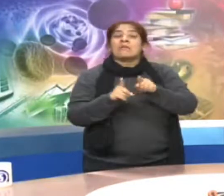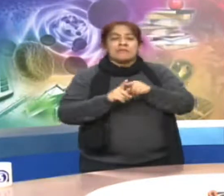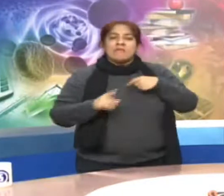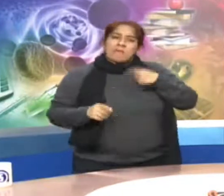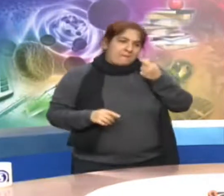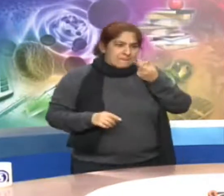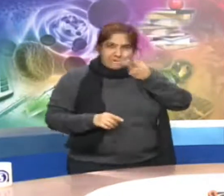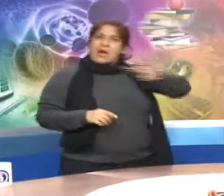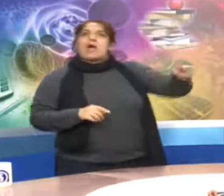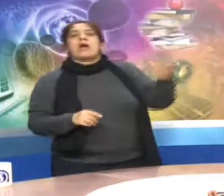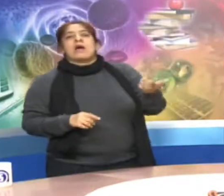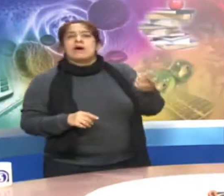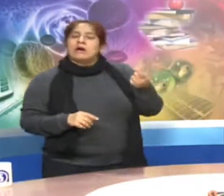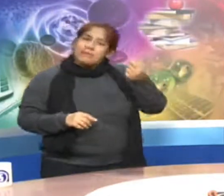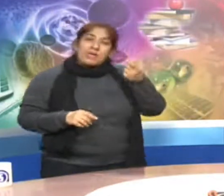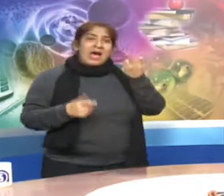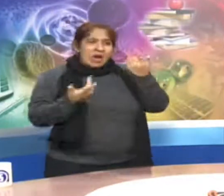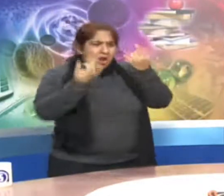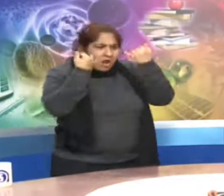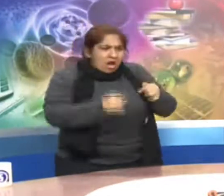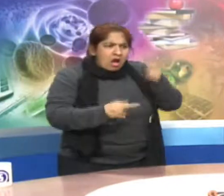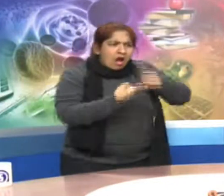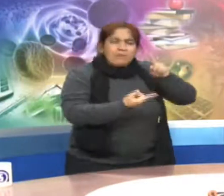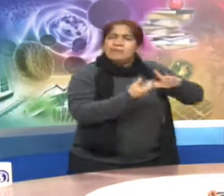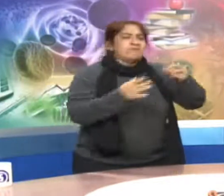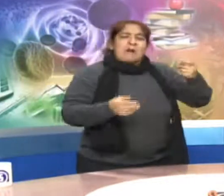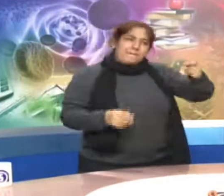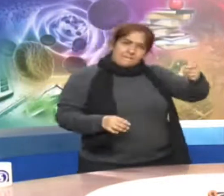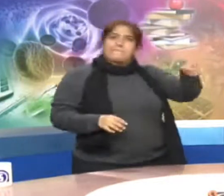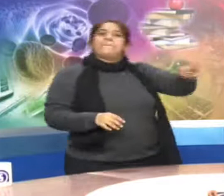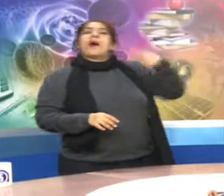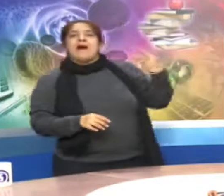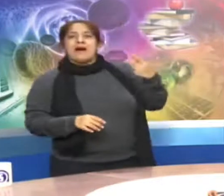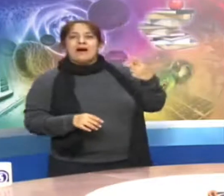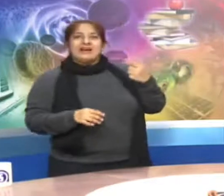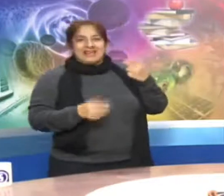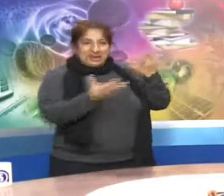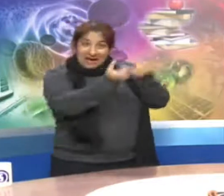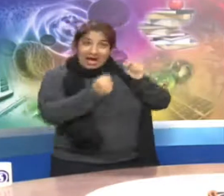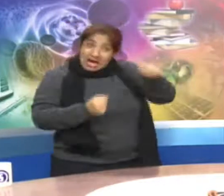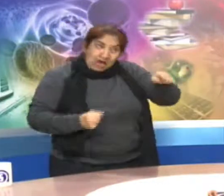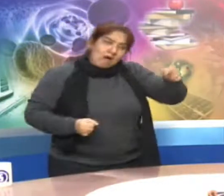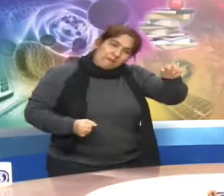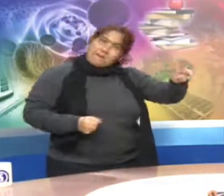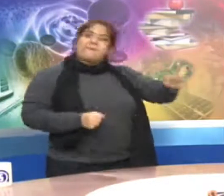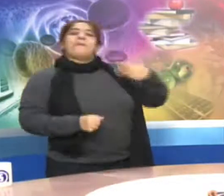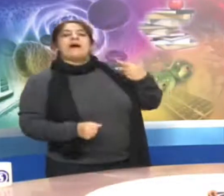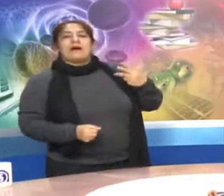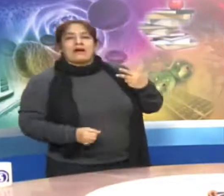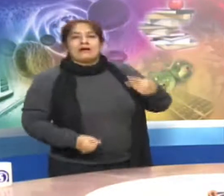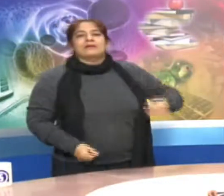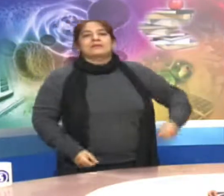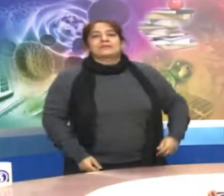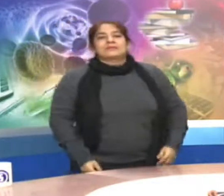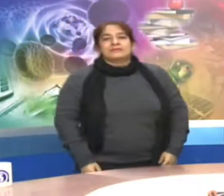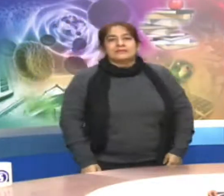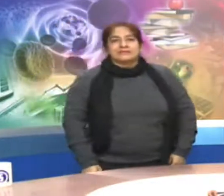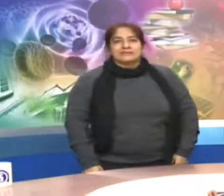Then comes refund of price paid. Whatever you have paid, you get the refund of it.